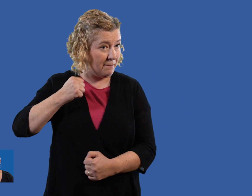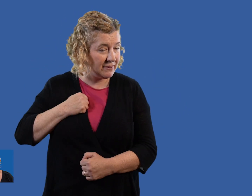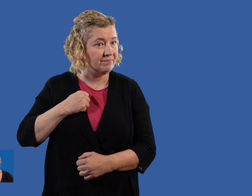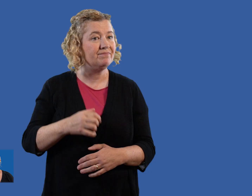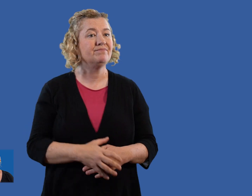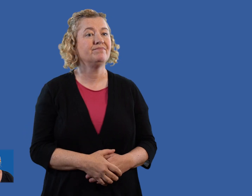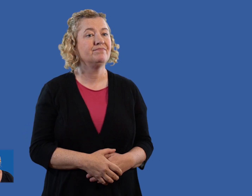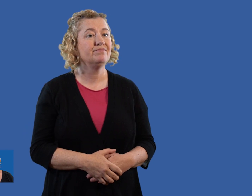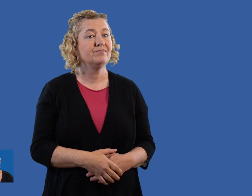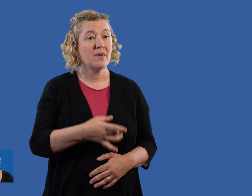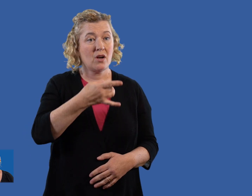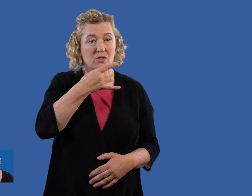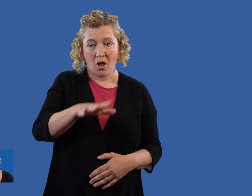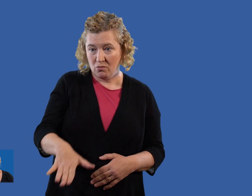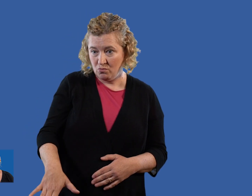The childhood physical abuse,